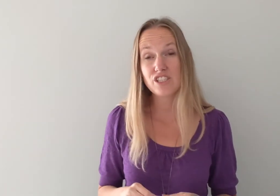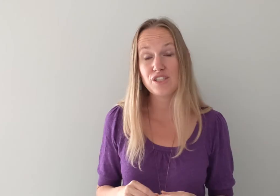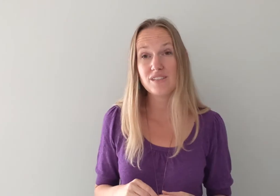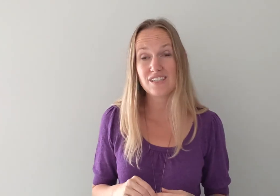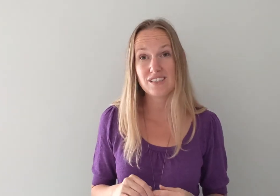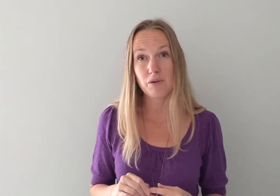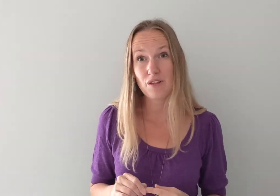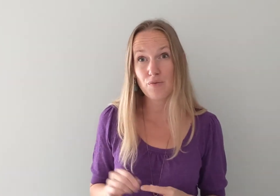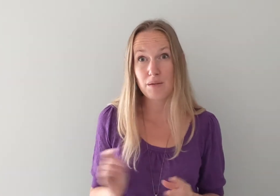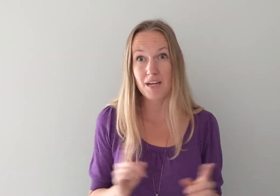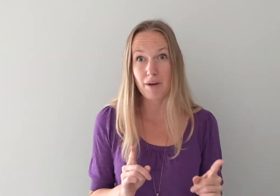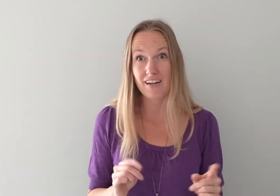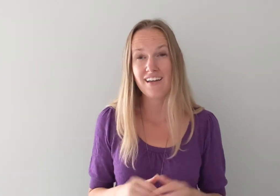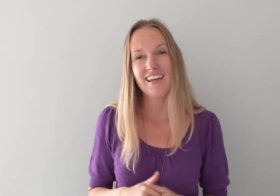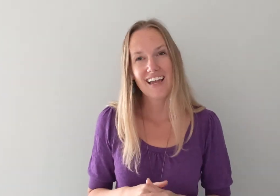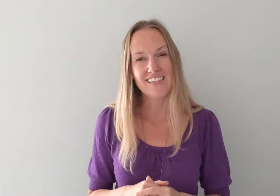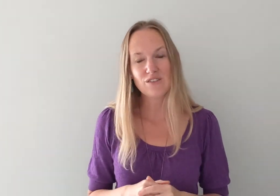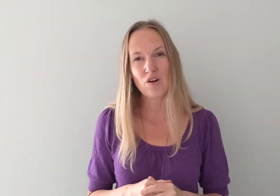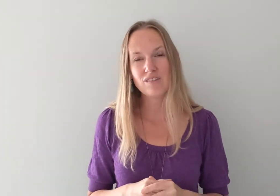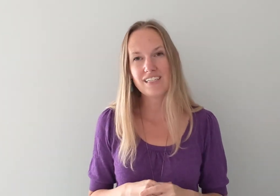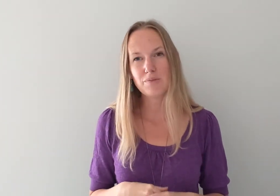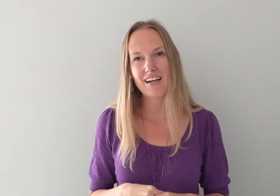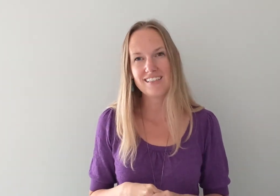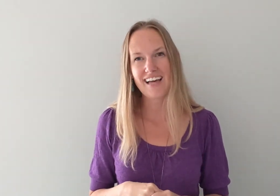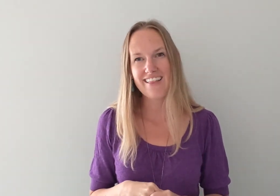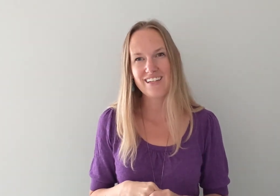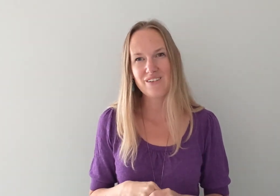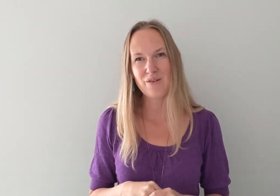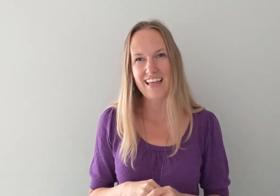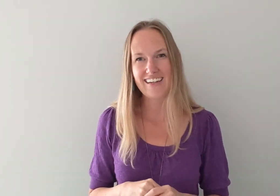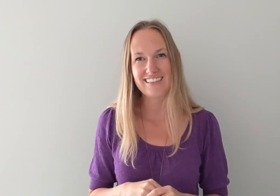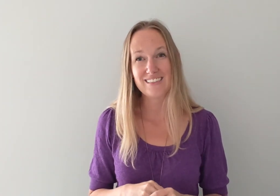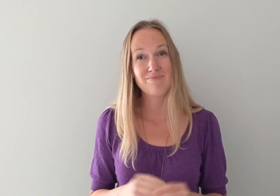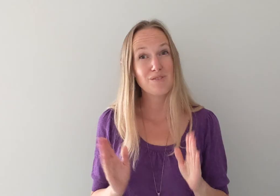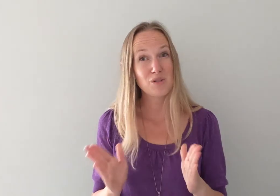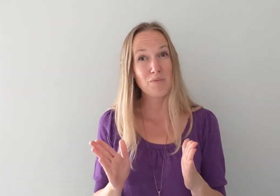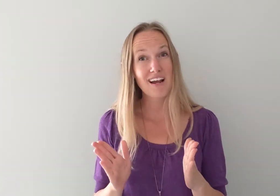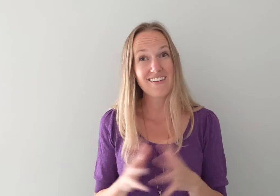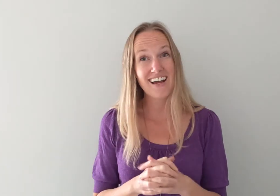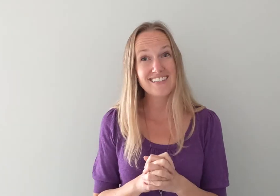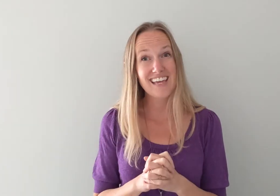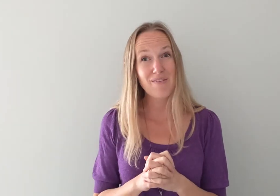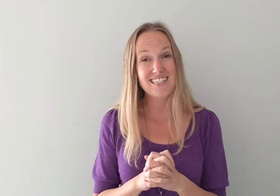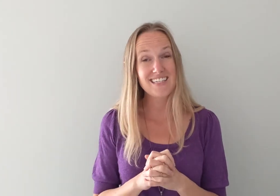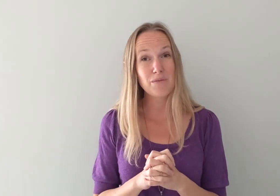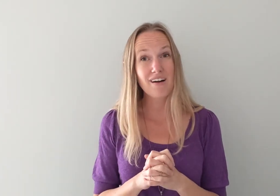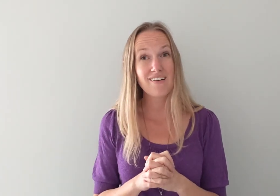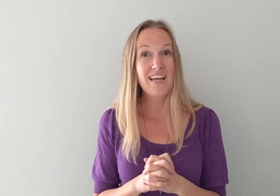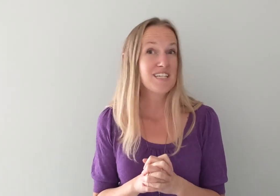2, it starts about the 3-minute mark. Okay, so if you only need to practice that, then you know where that is. Super proud of you guys. Can't wait to see you tomorrow. Tomorrow